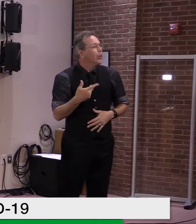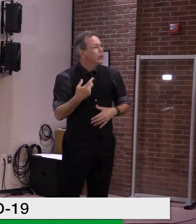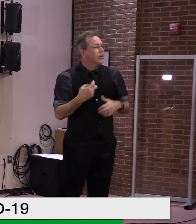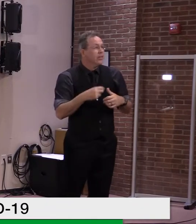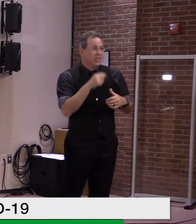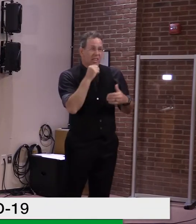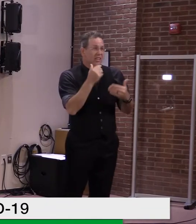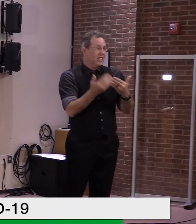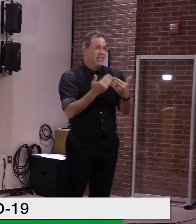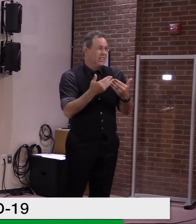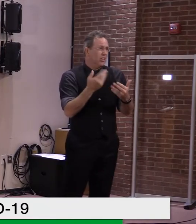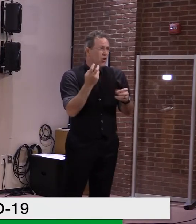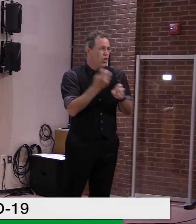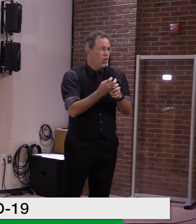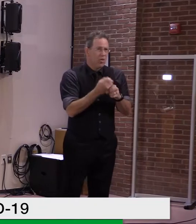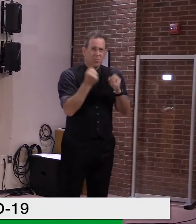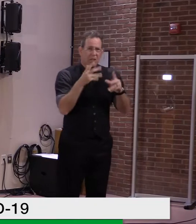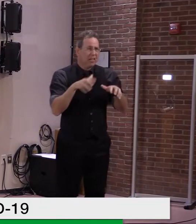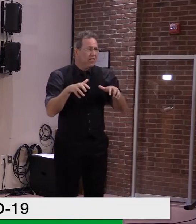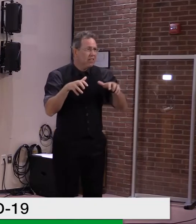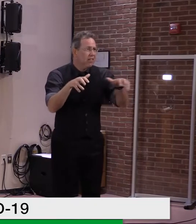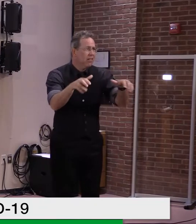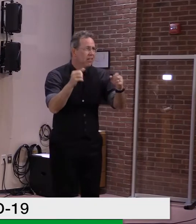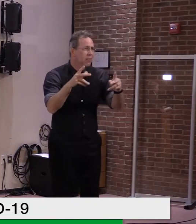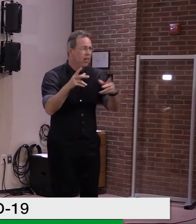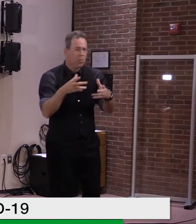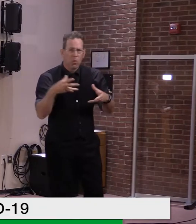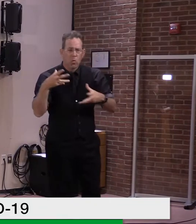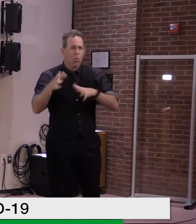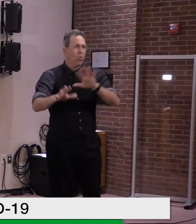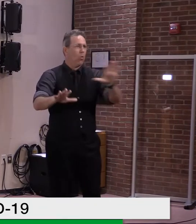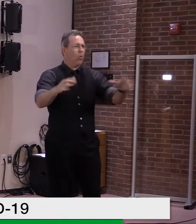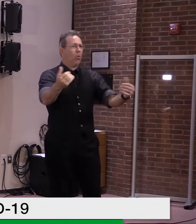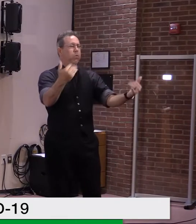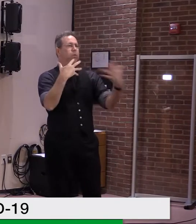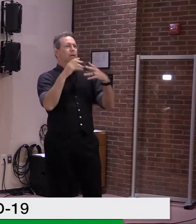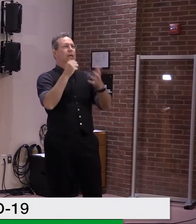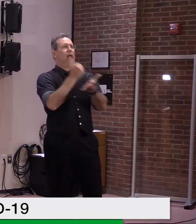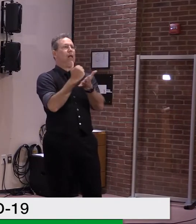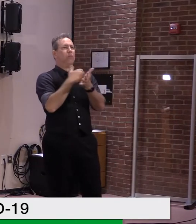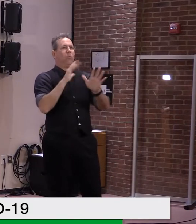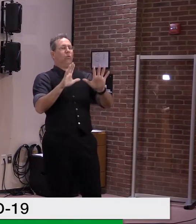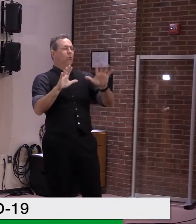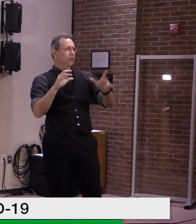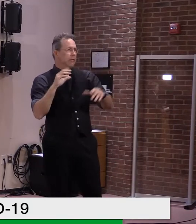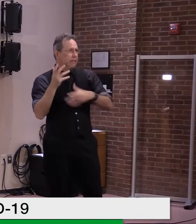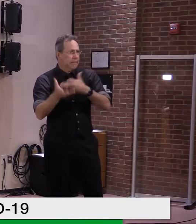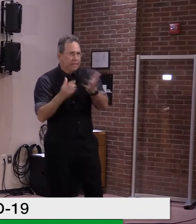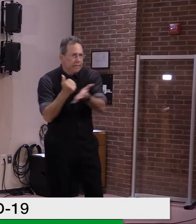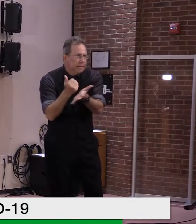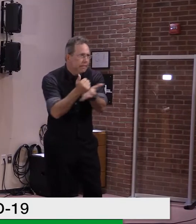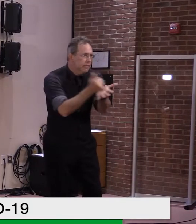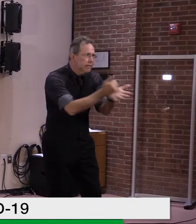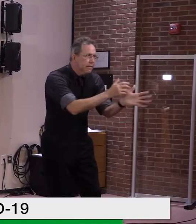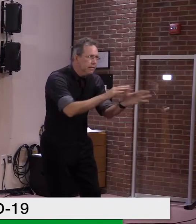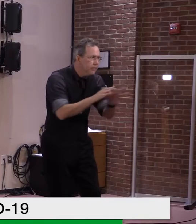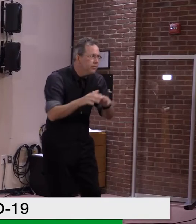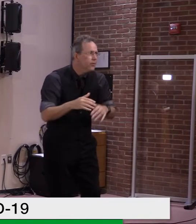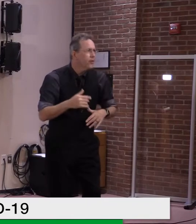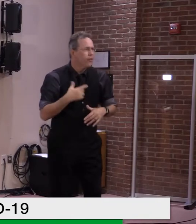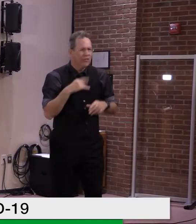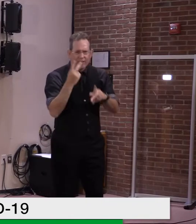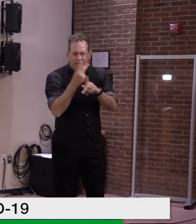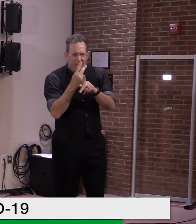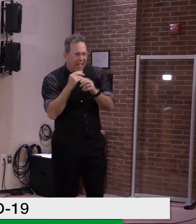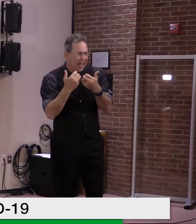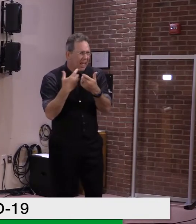in FY22. What we looked at was the best way, and we reached out and collaborated